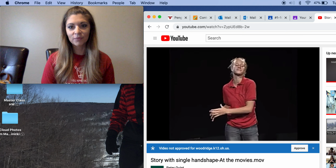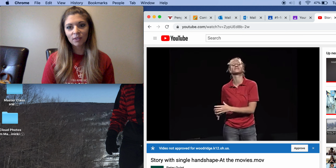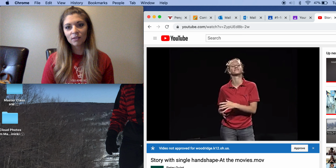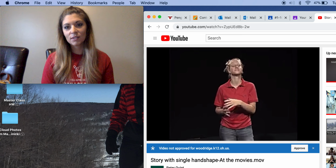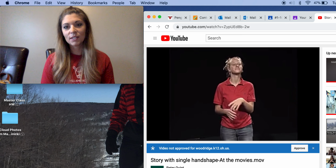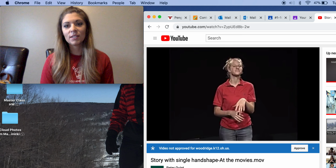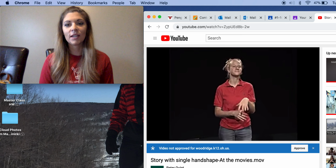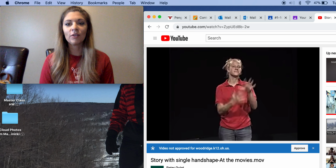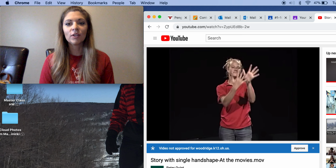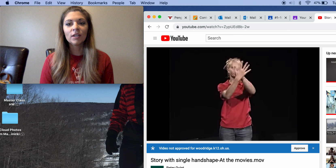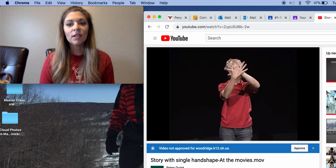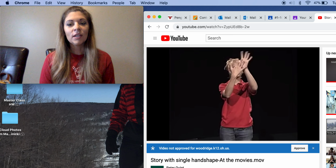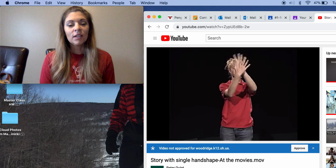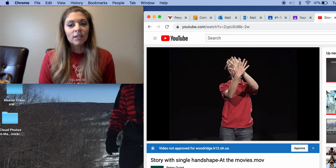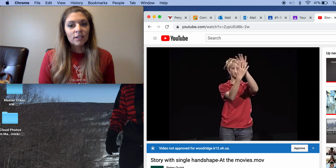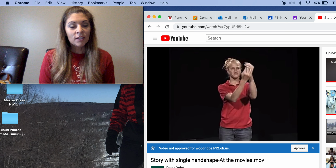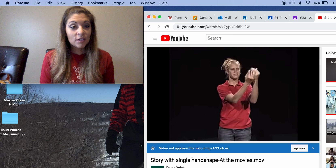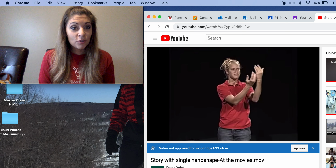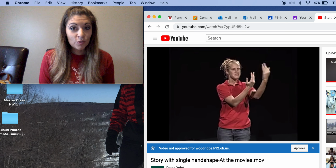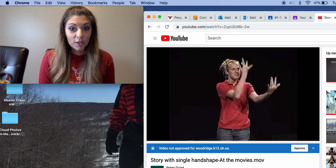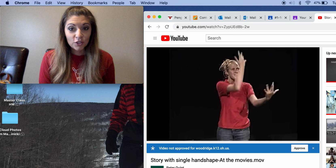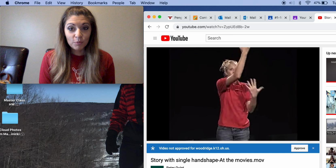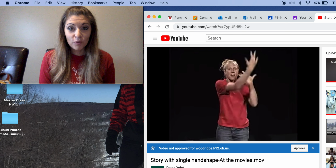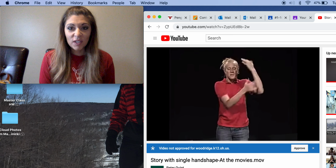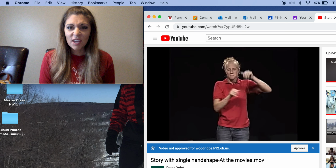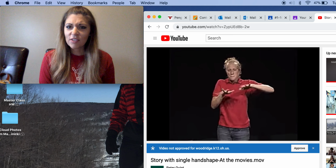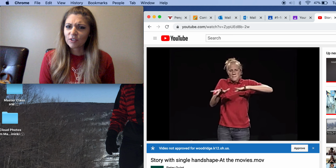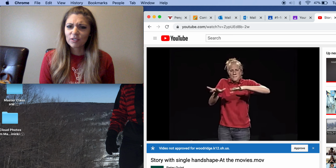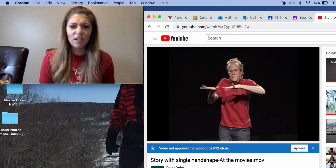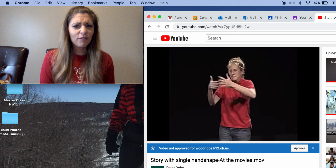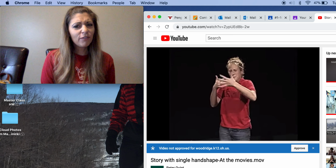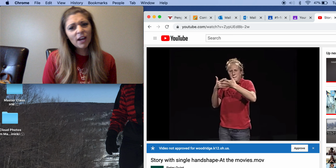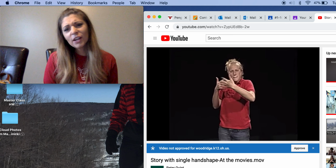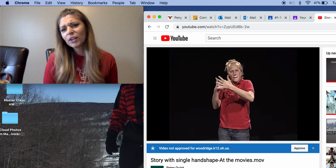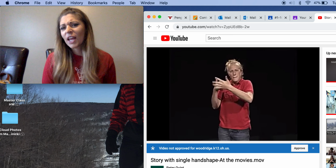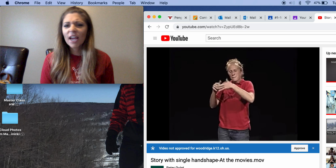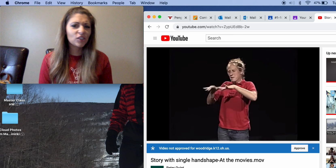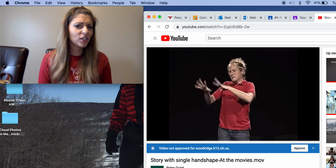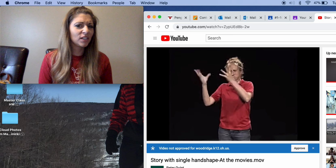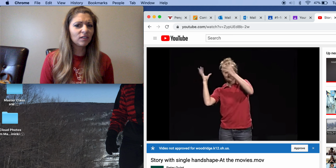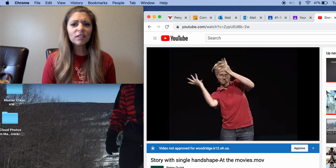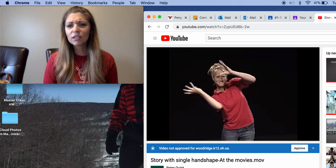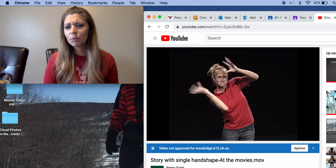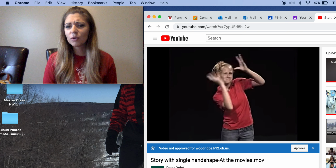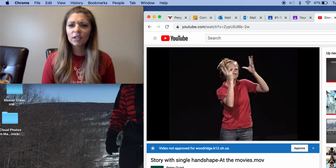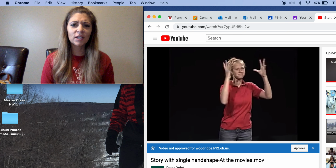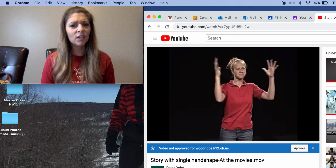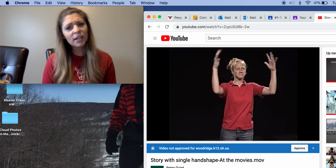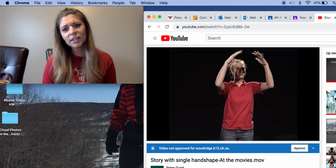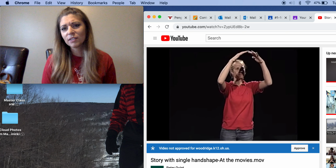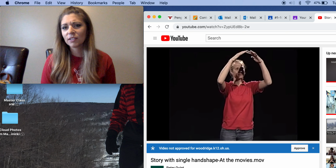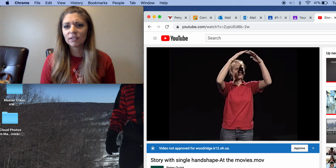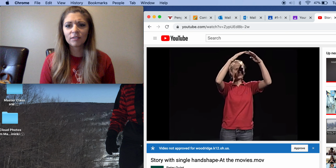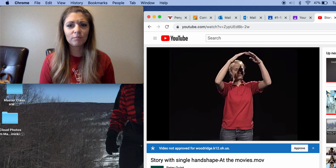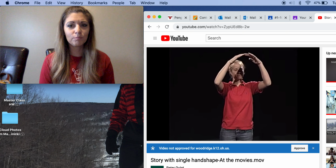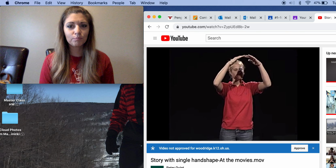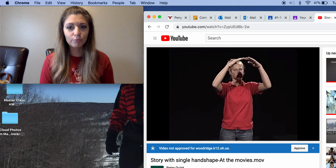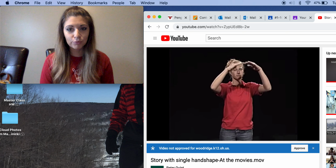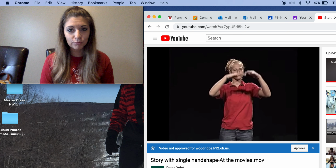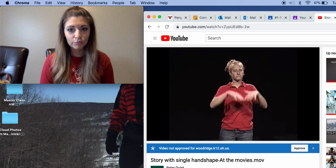up. Sets it down. Continues to watch the movie, and there's like fire and action and things exploding and lights,